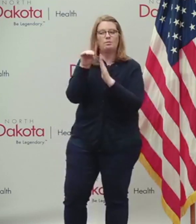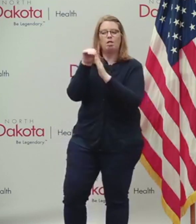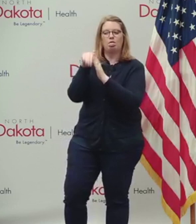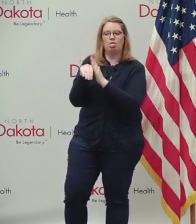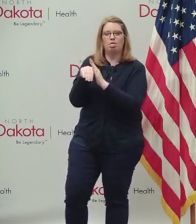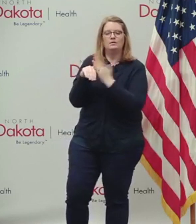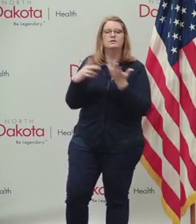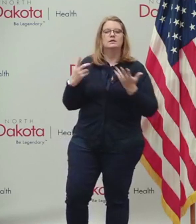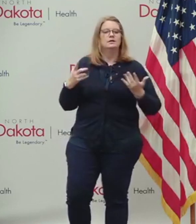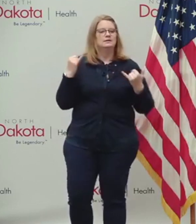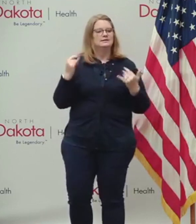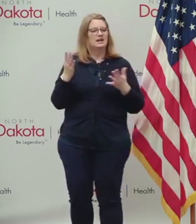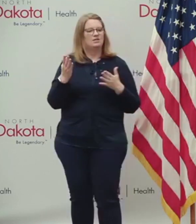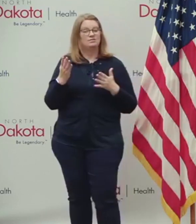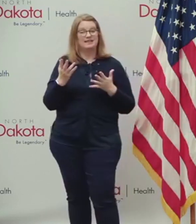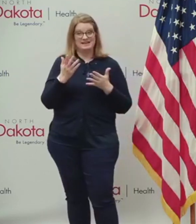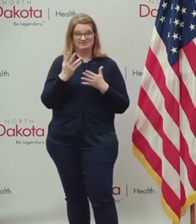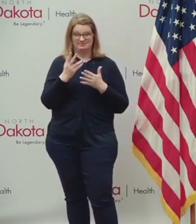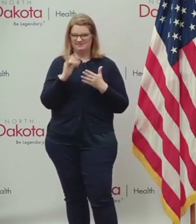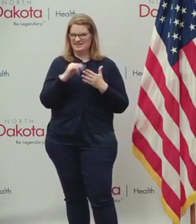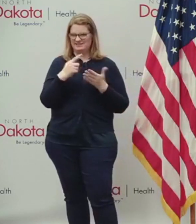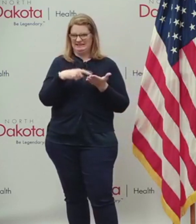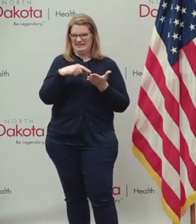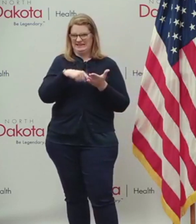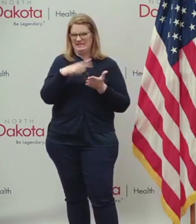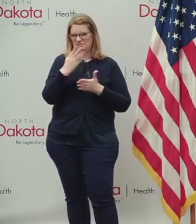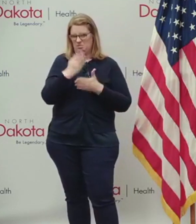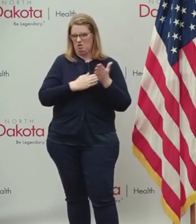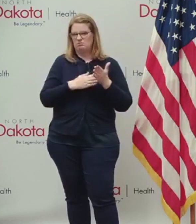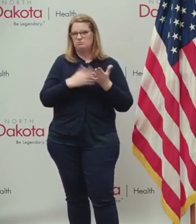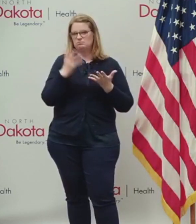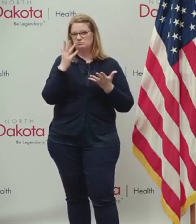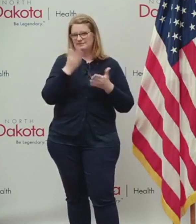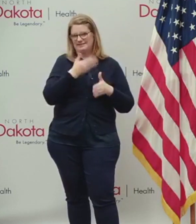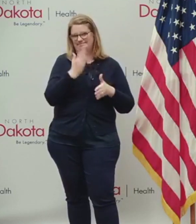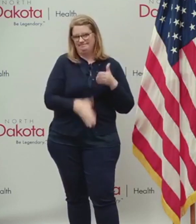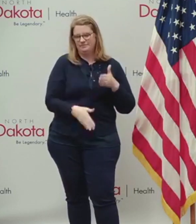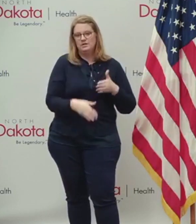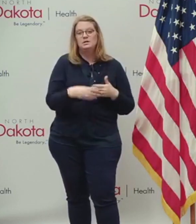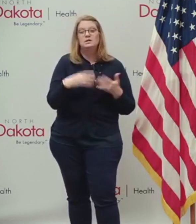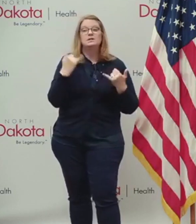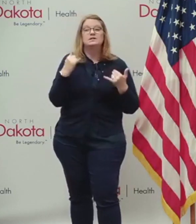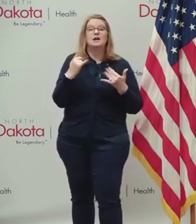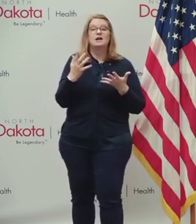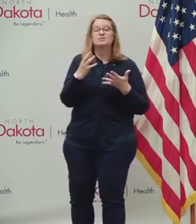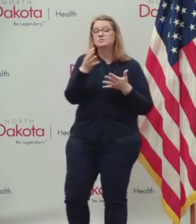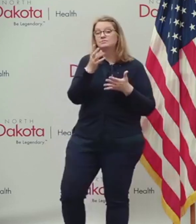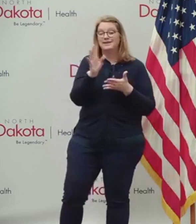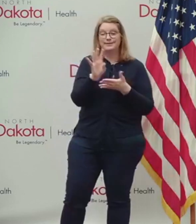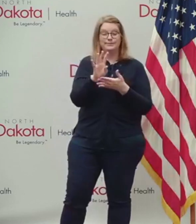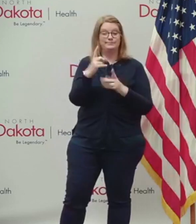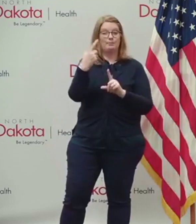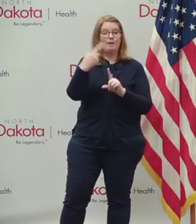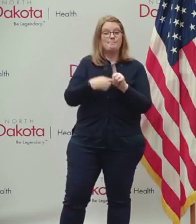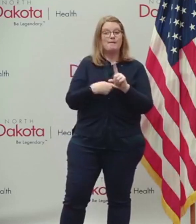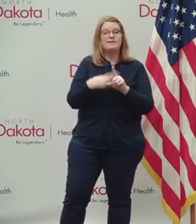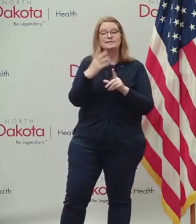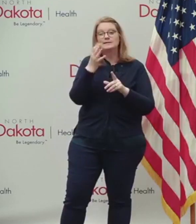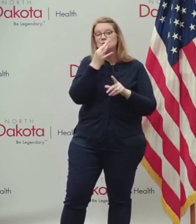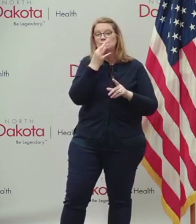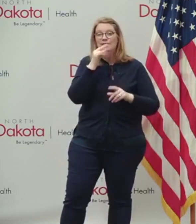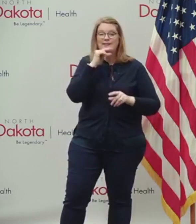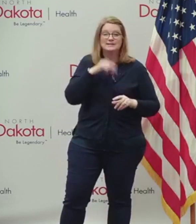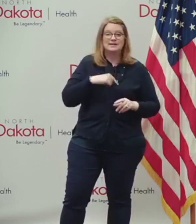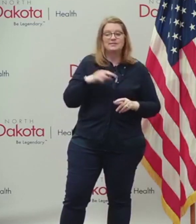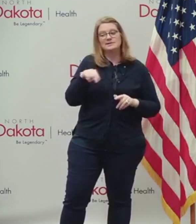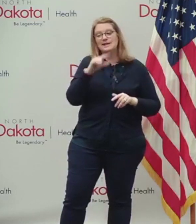as I close out that section, I would put out again this challenge. Since we are 4 weeks away from Thanksgiving, I'll call this the Thanksgiving